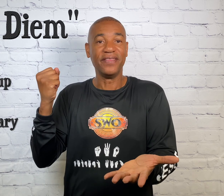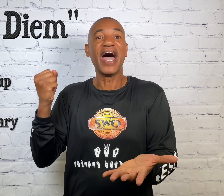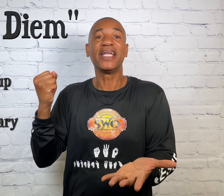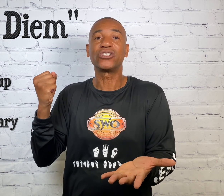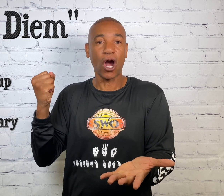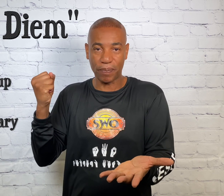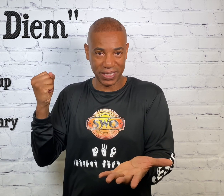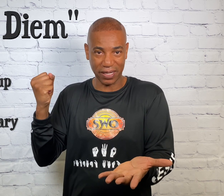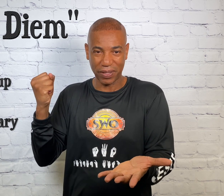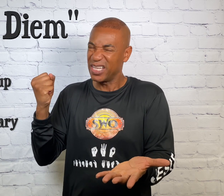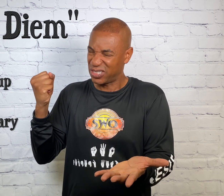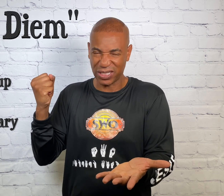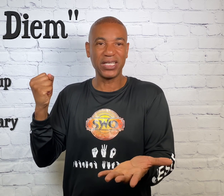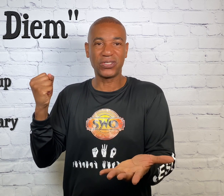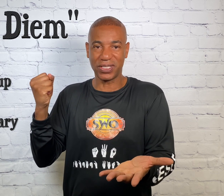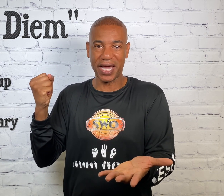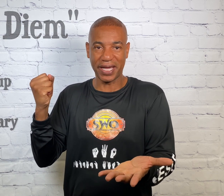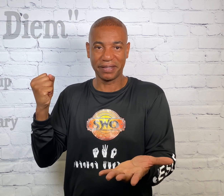That is carpe diem. Seize the day.